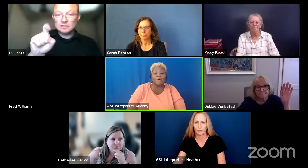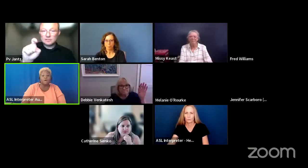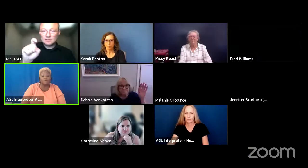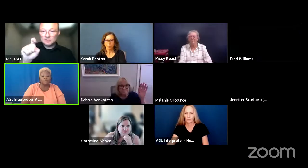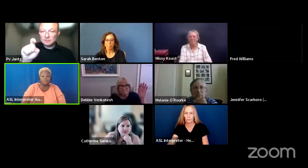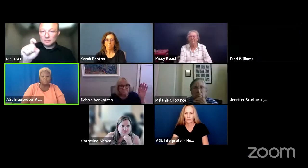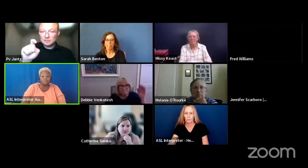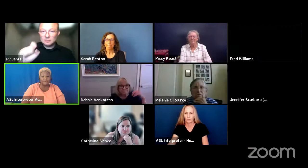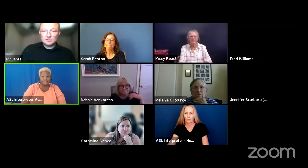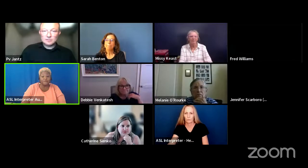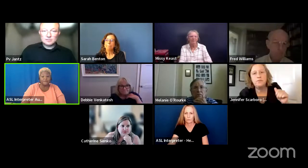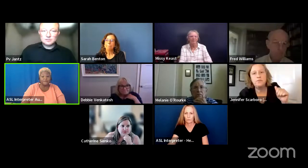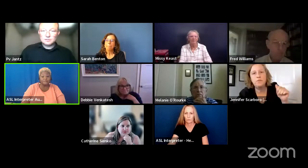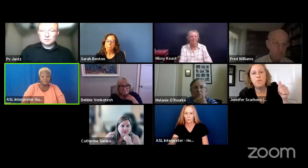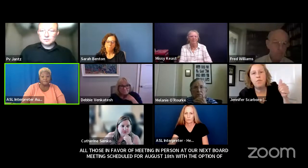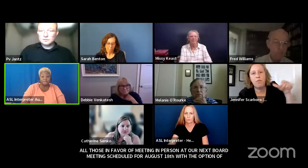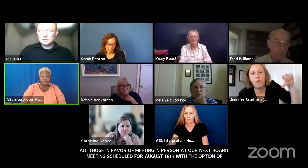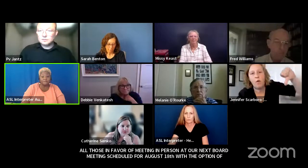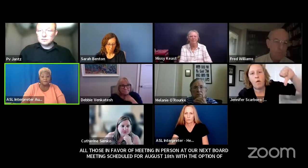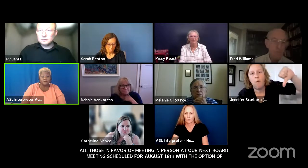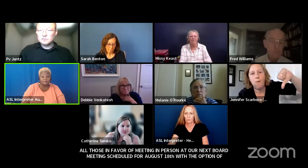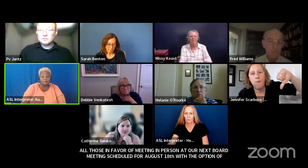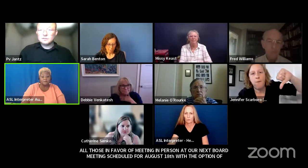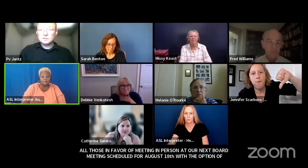Any opposed by show of hands?